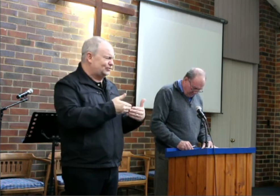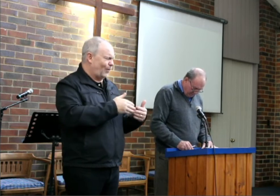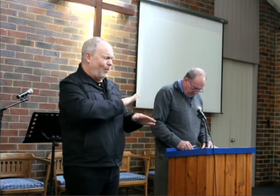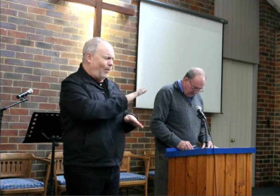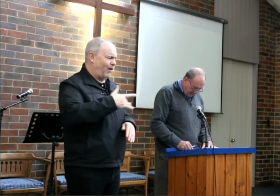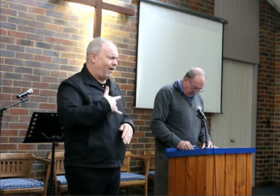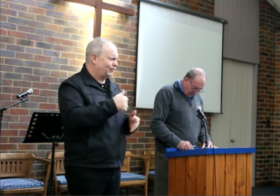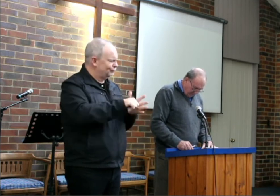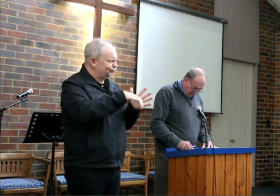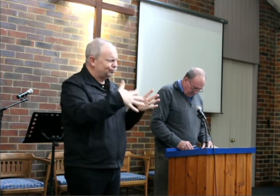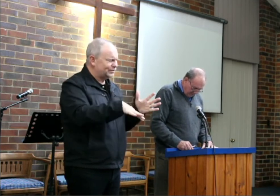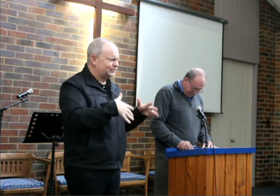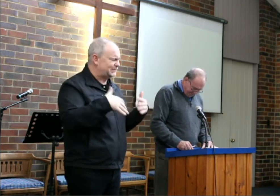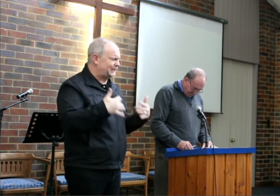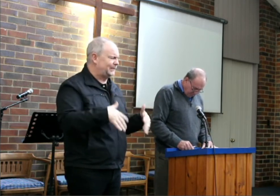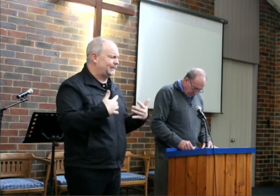precious. And we pray that